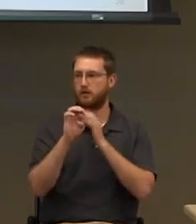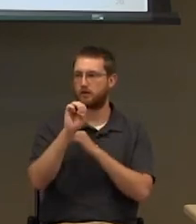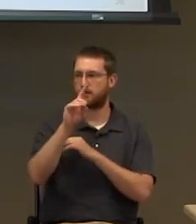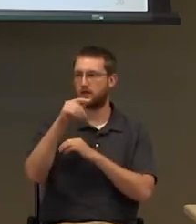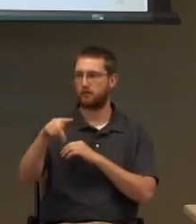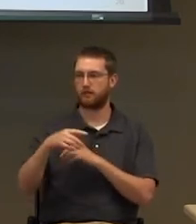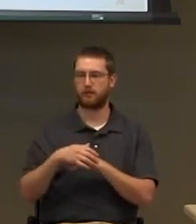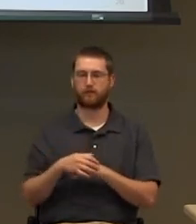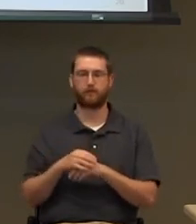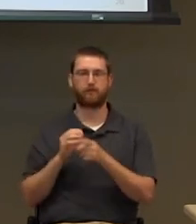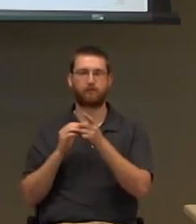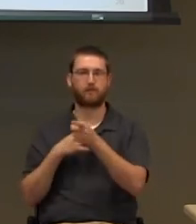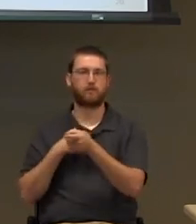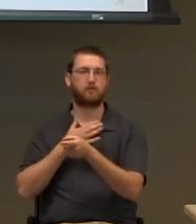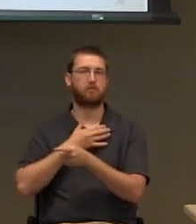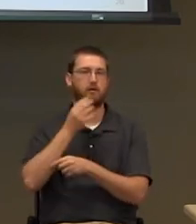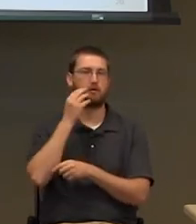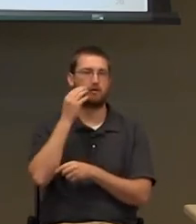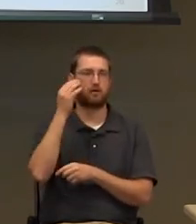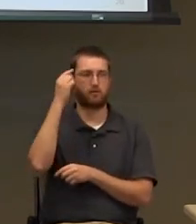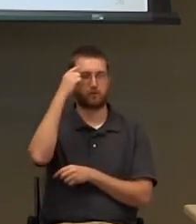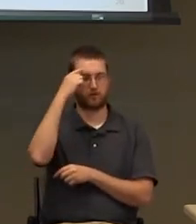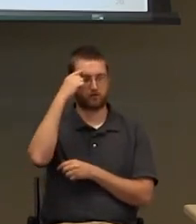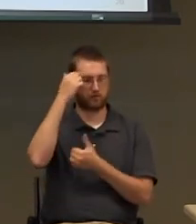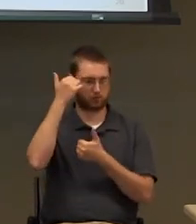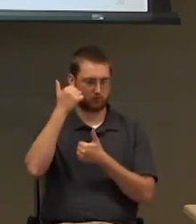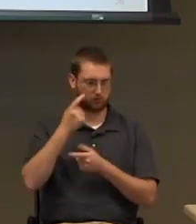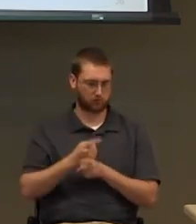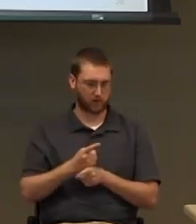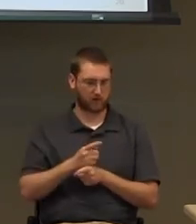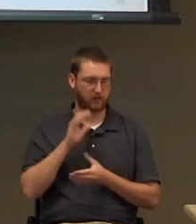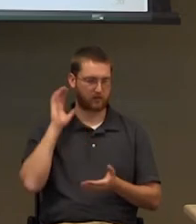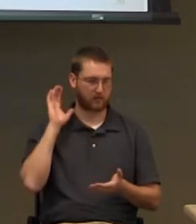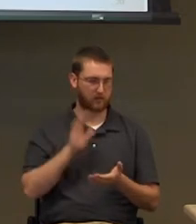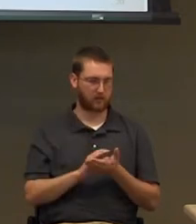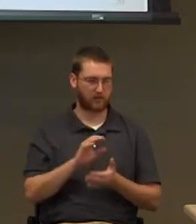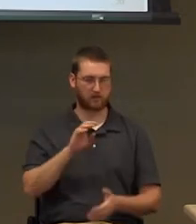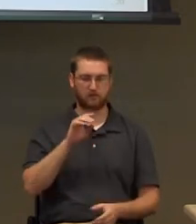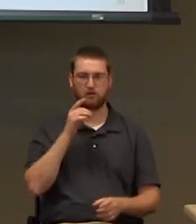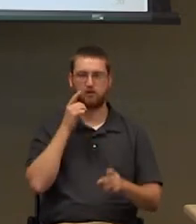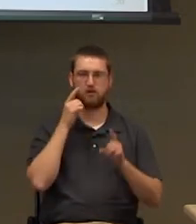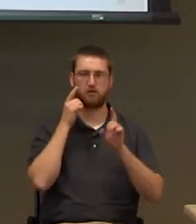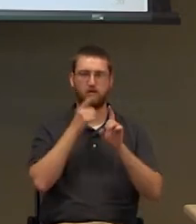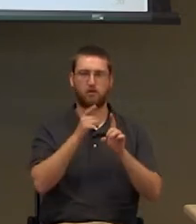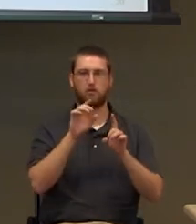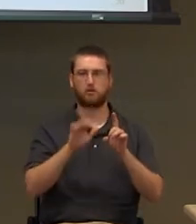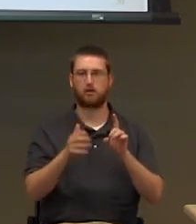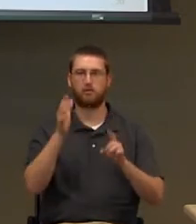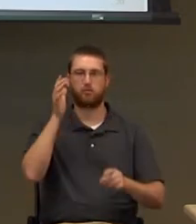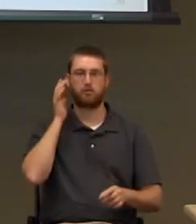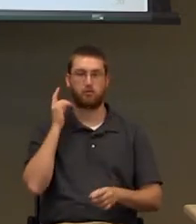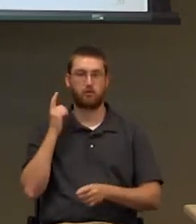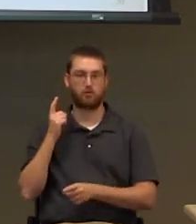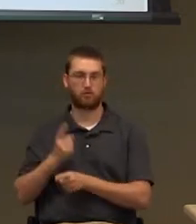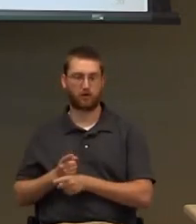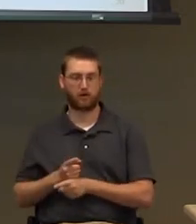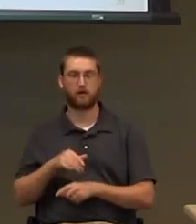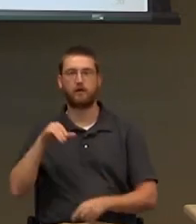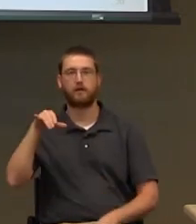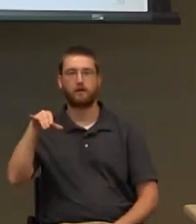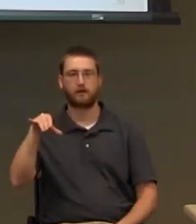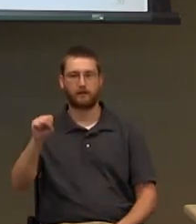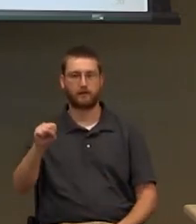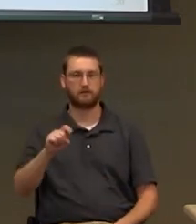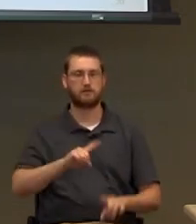If my memory's right, then that's a lesser mission than what they've had in the past. Is that correct? That is a